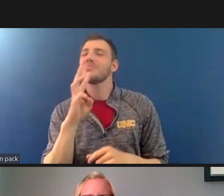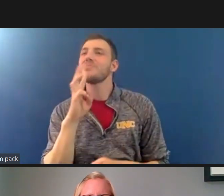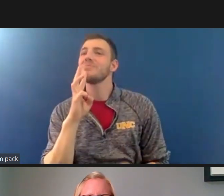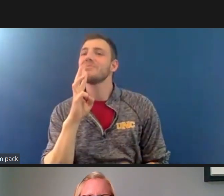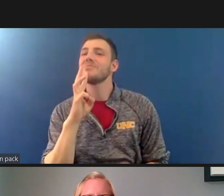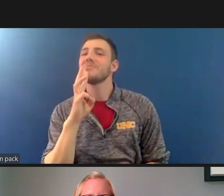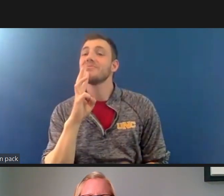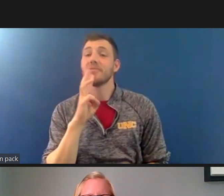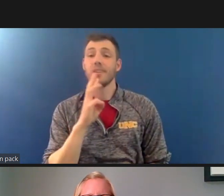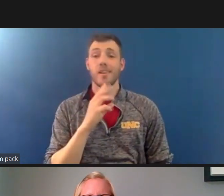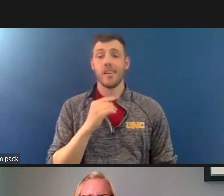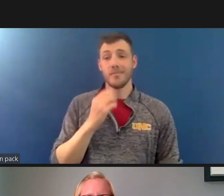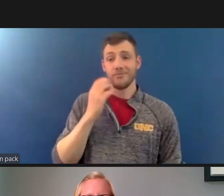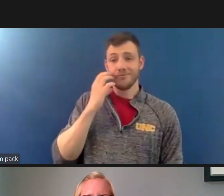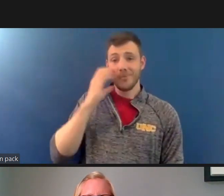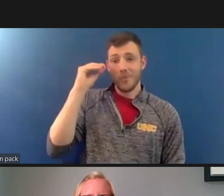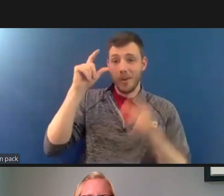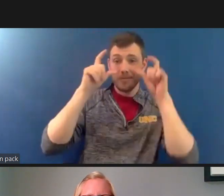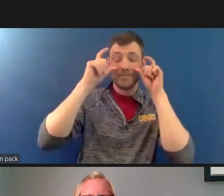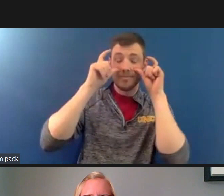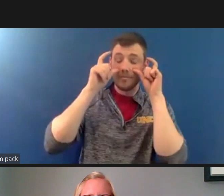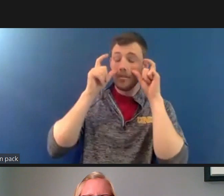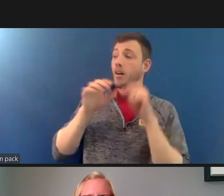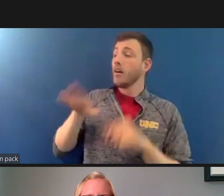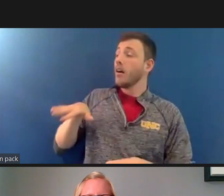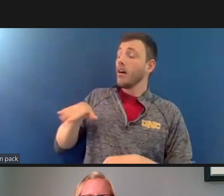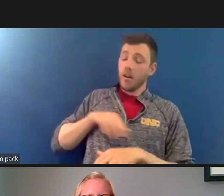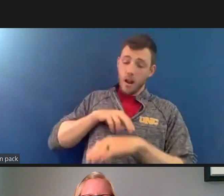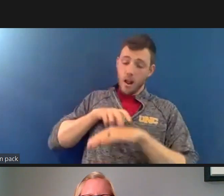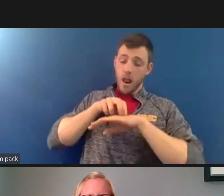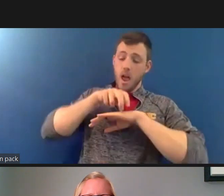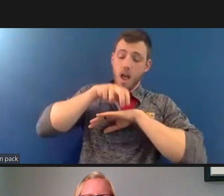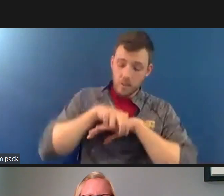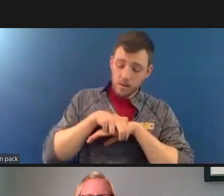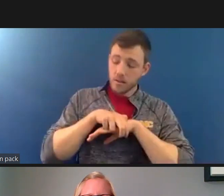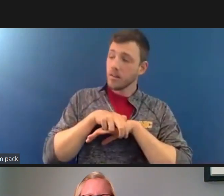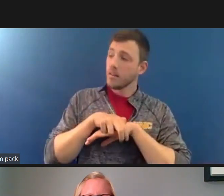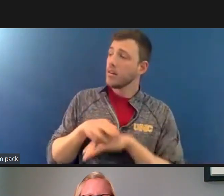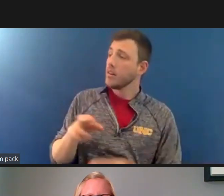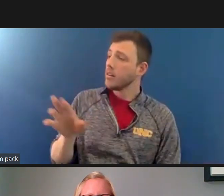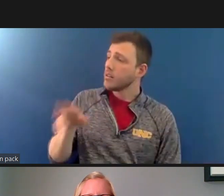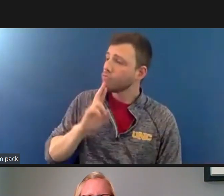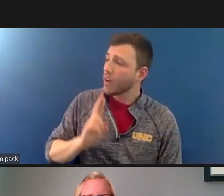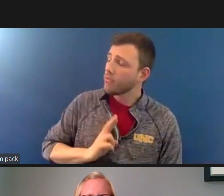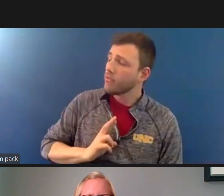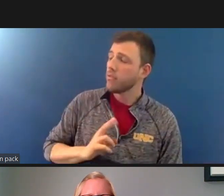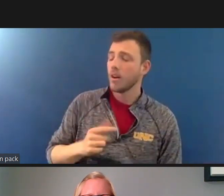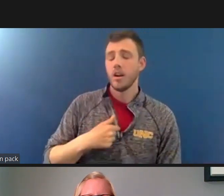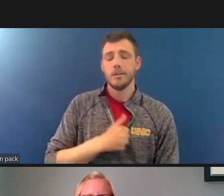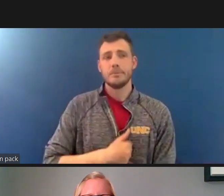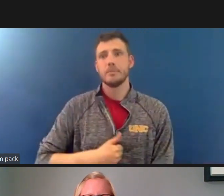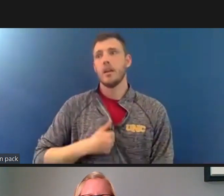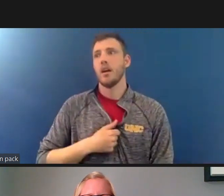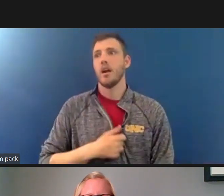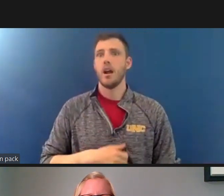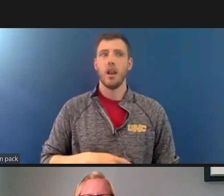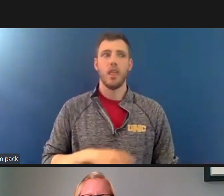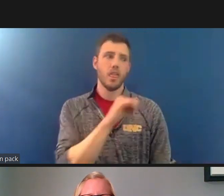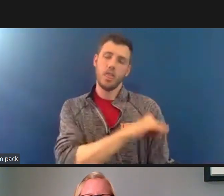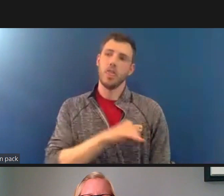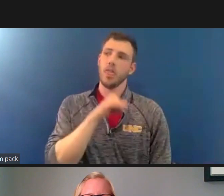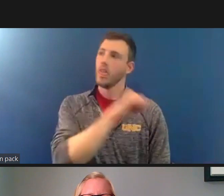boy lowered himself over the terrace and sat down carefully, using the edge as a seat. "I'm sorry I've been such a time. Dem